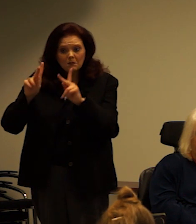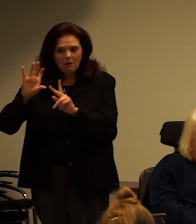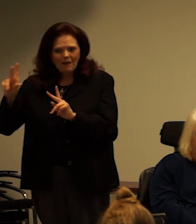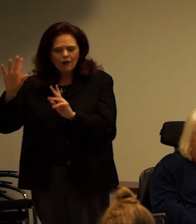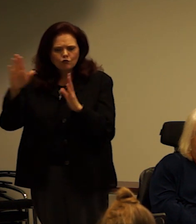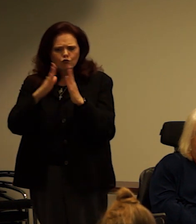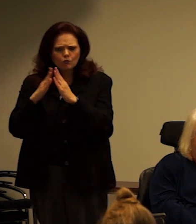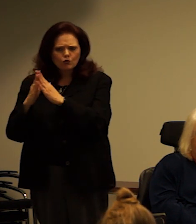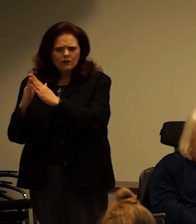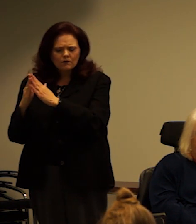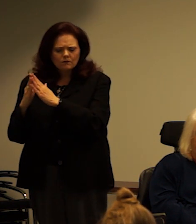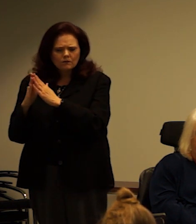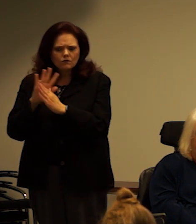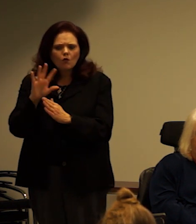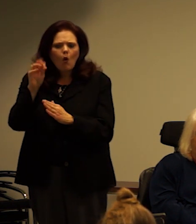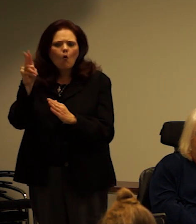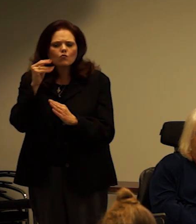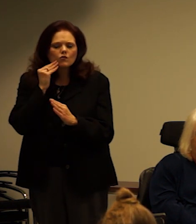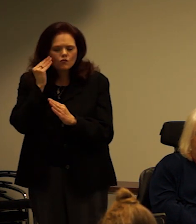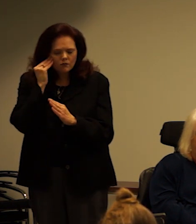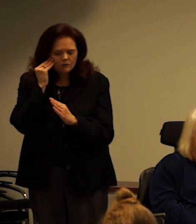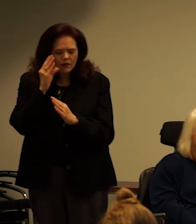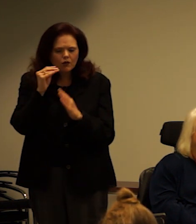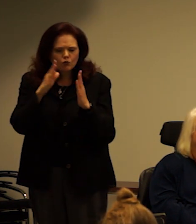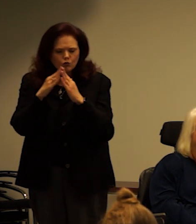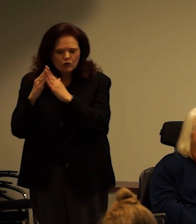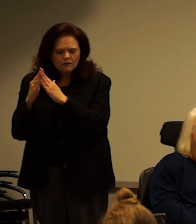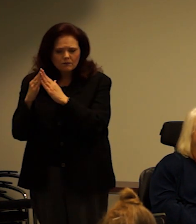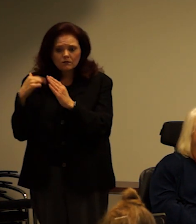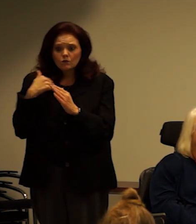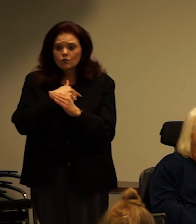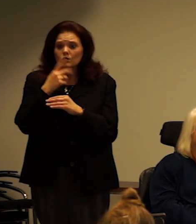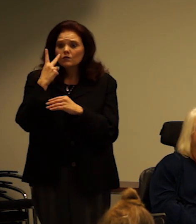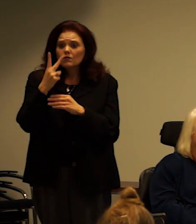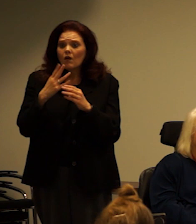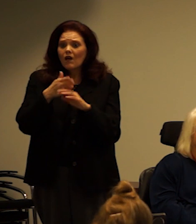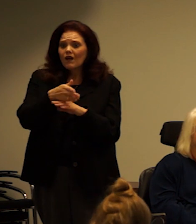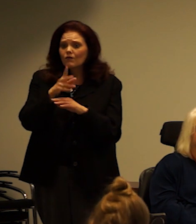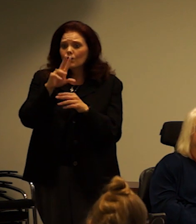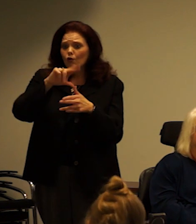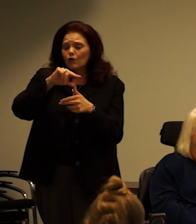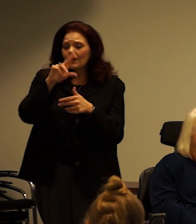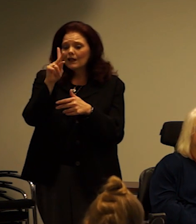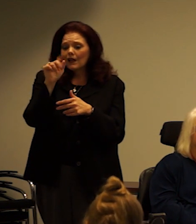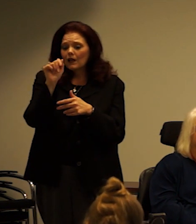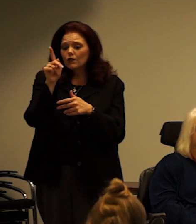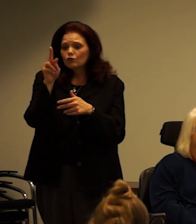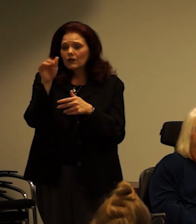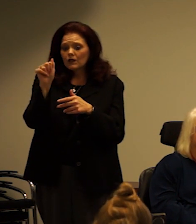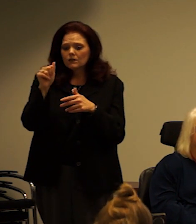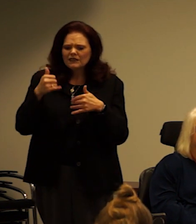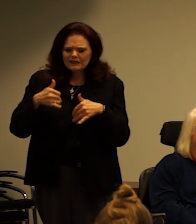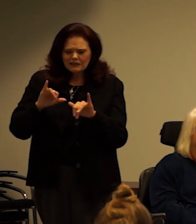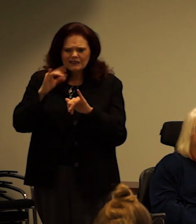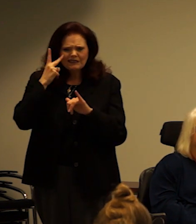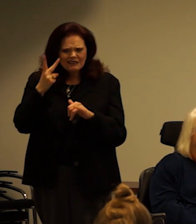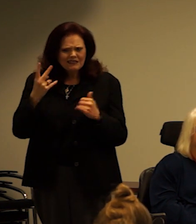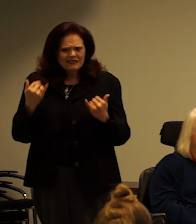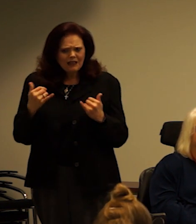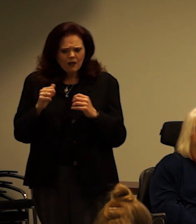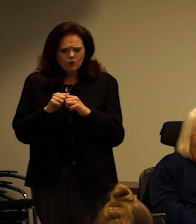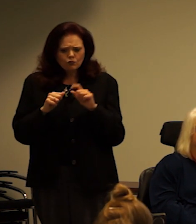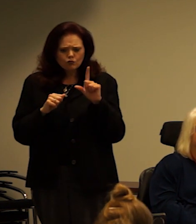communities and into their own homes and communities. What we saw after Katrina and what we are continuing to see now with